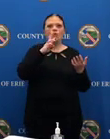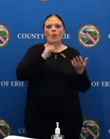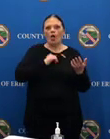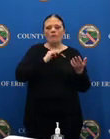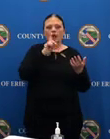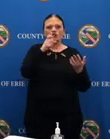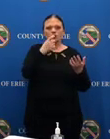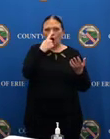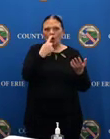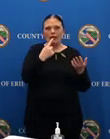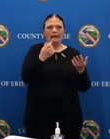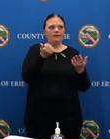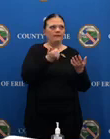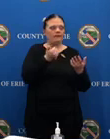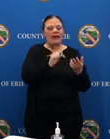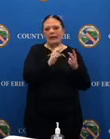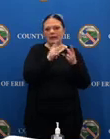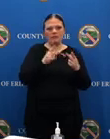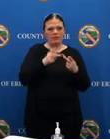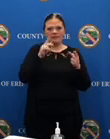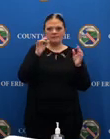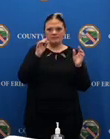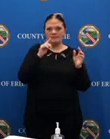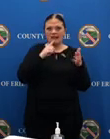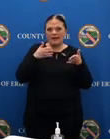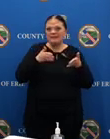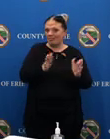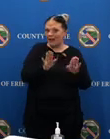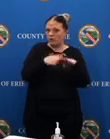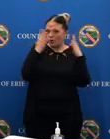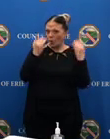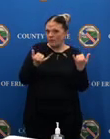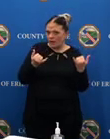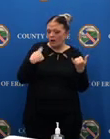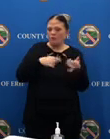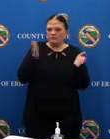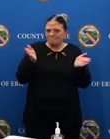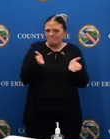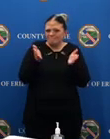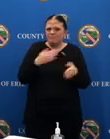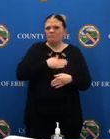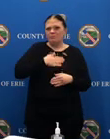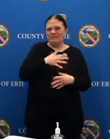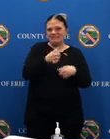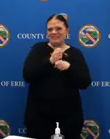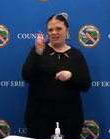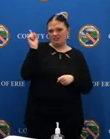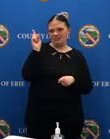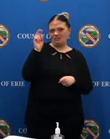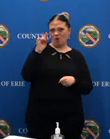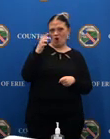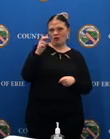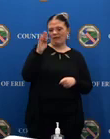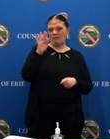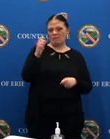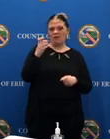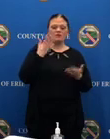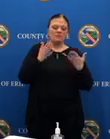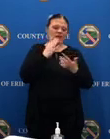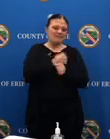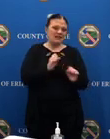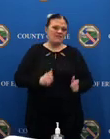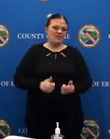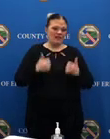or Target, any place that can be open. We really want to encourage you to get a Narcan box. It might save a